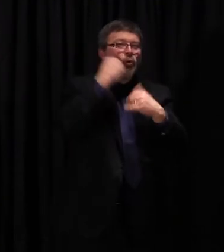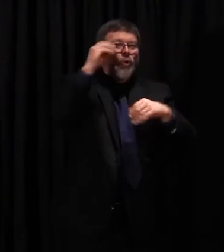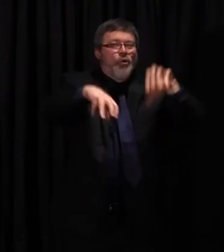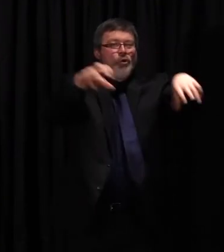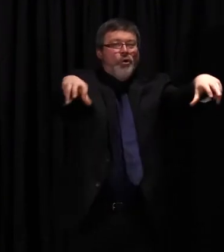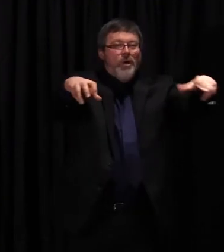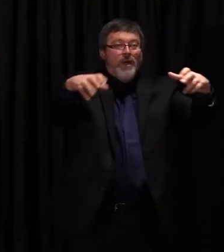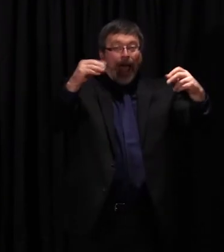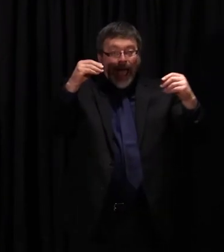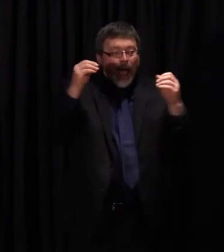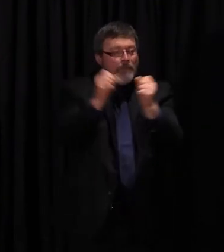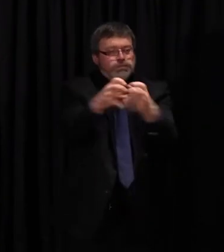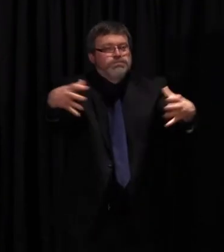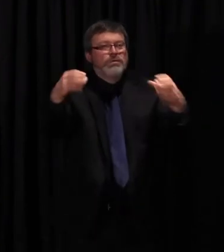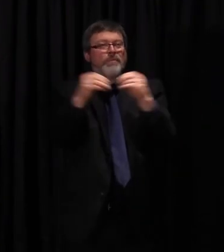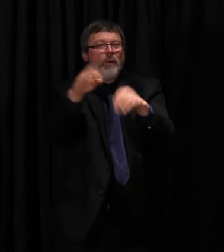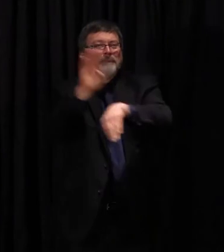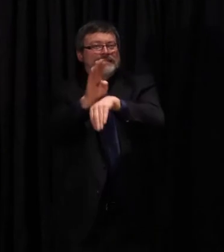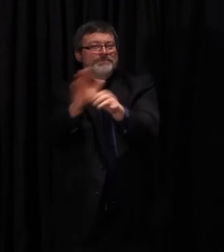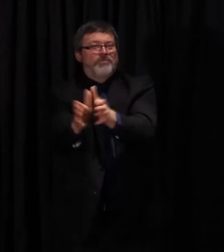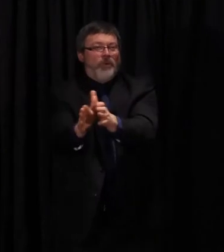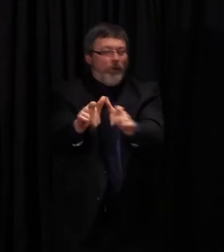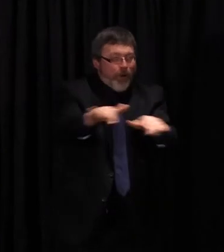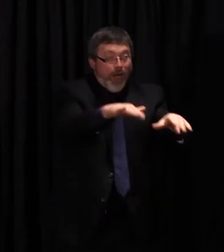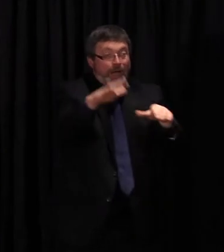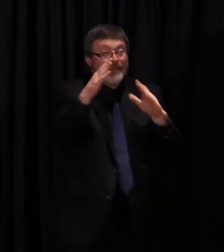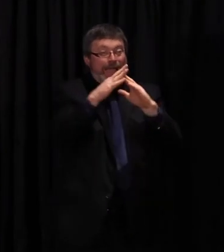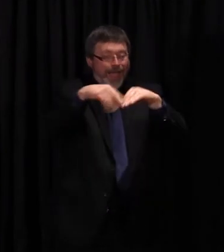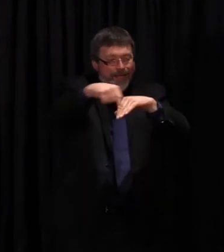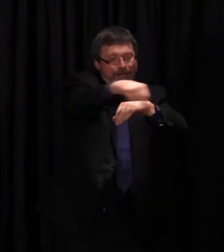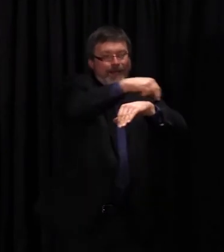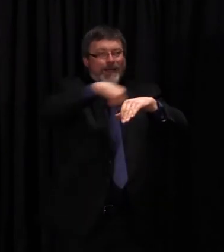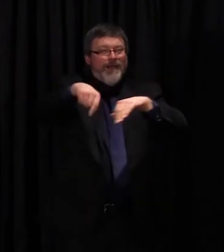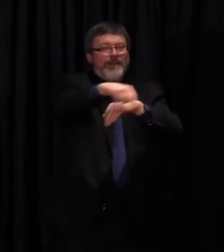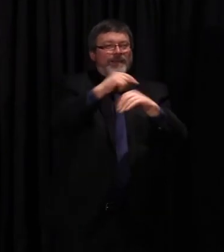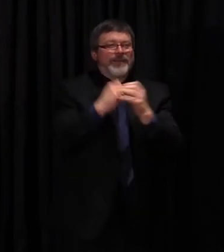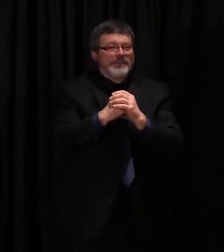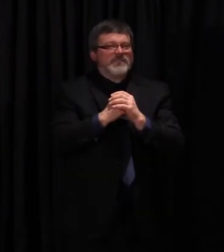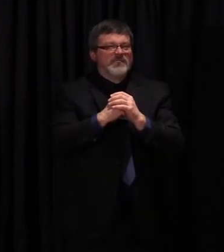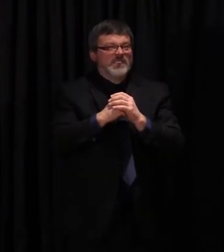its town center, a plan that's been 16 years in the making.